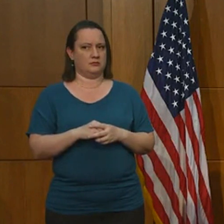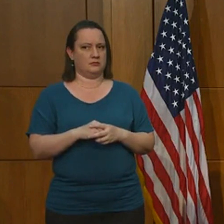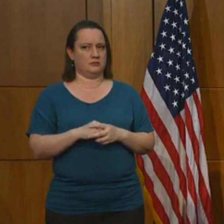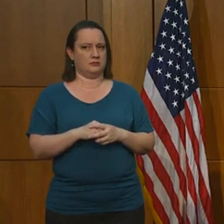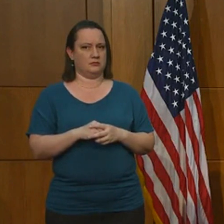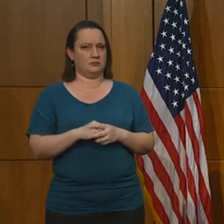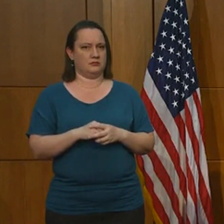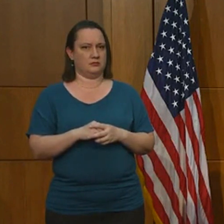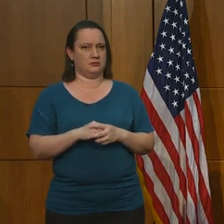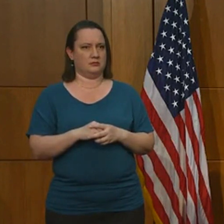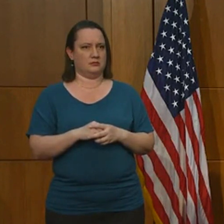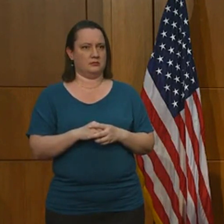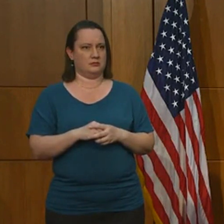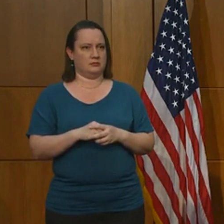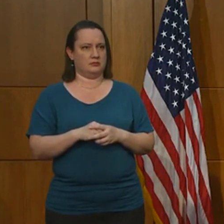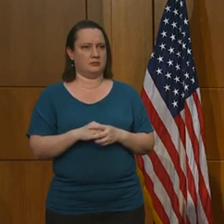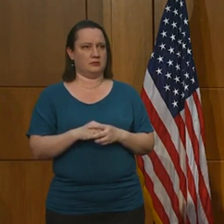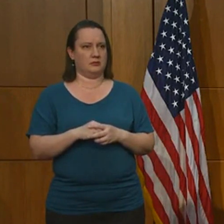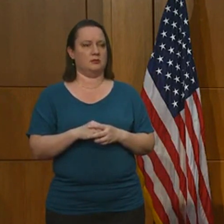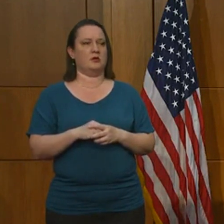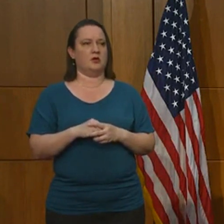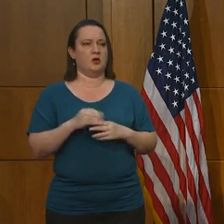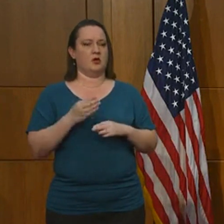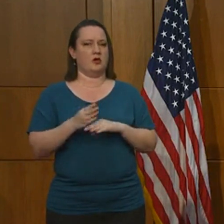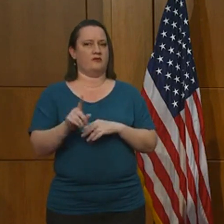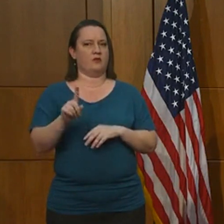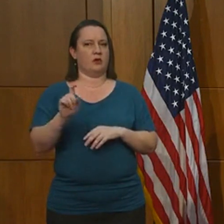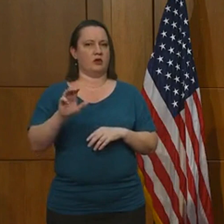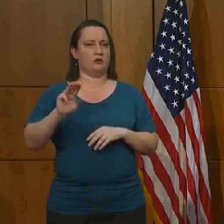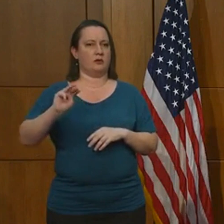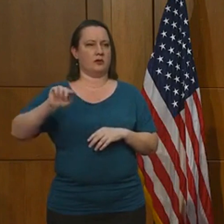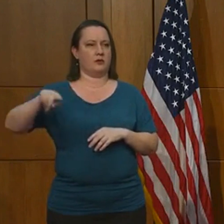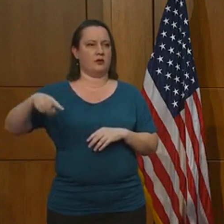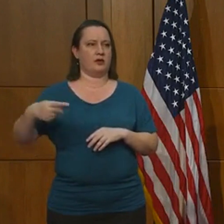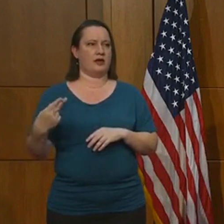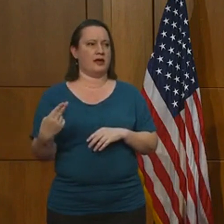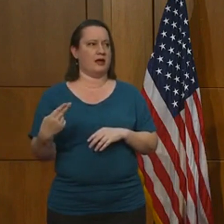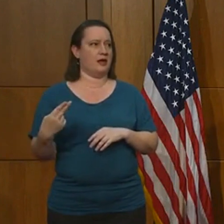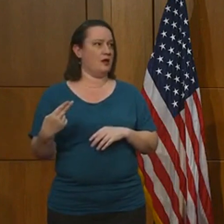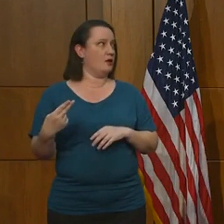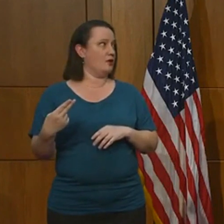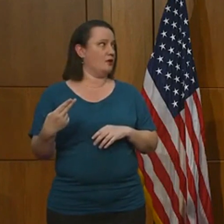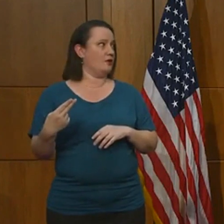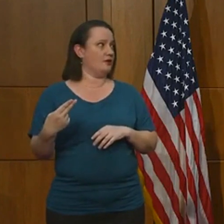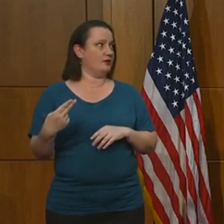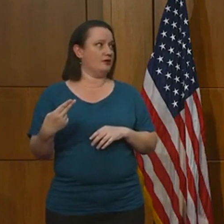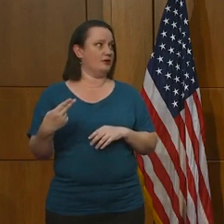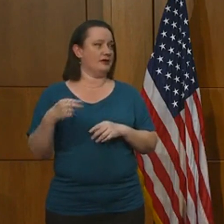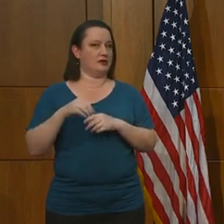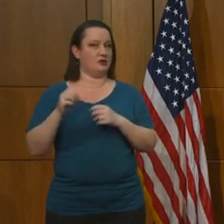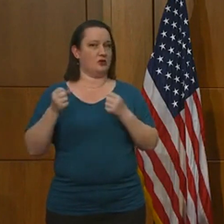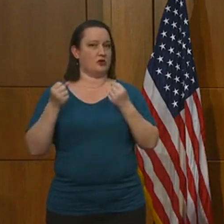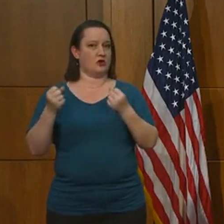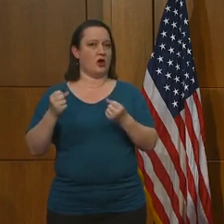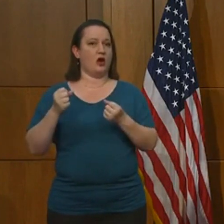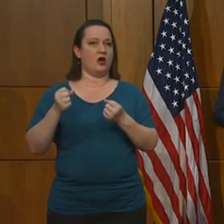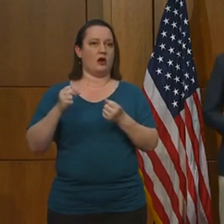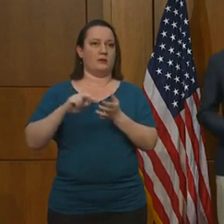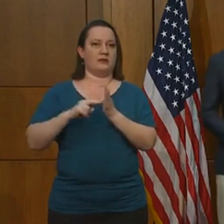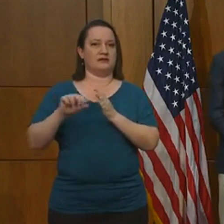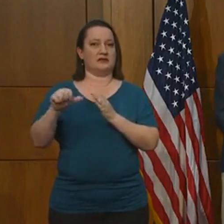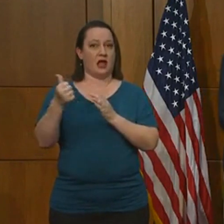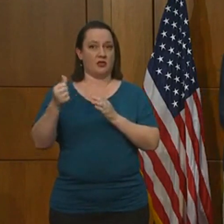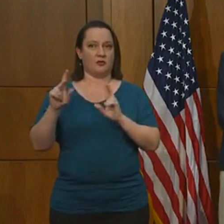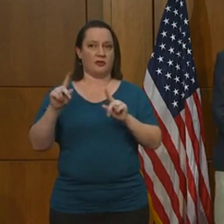and how big of a problem that has been. Speed. I don't know what kind of car they have. Well, good afternoon. The